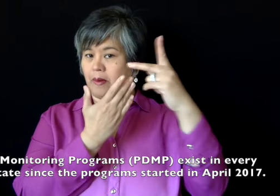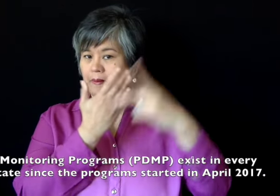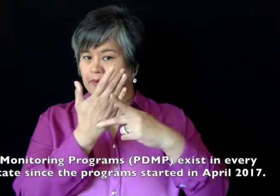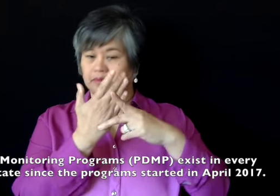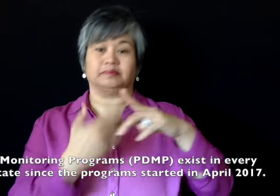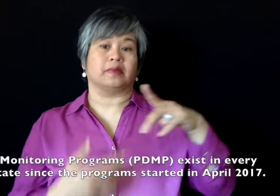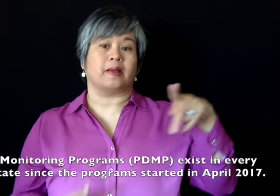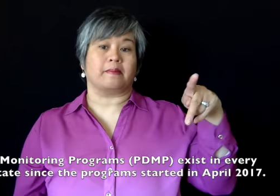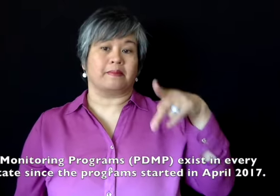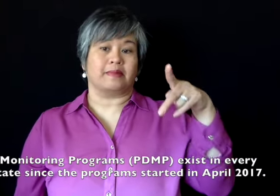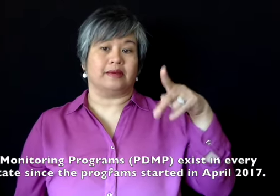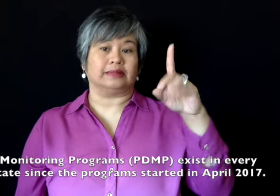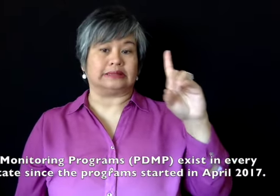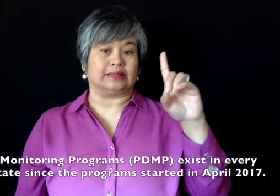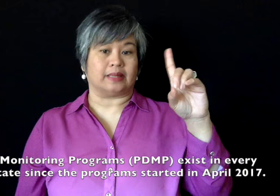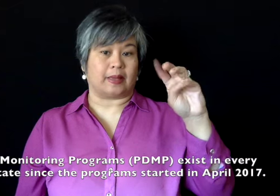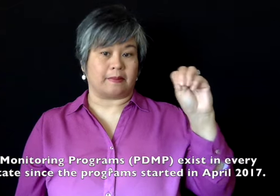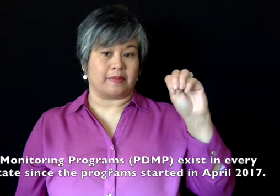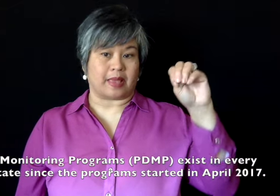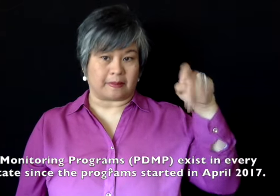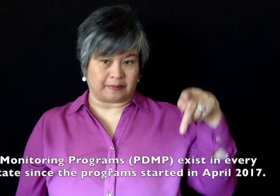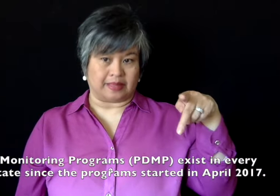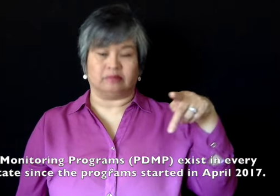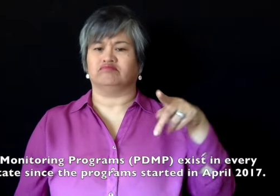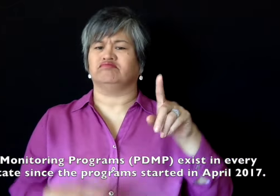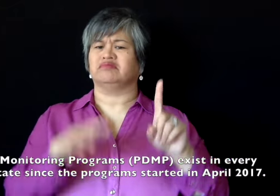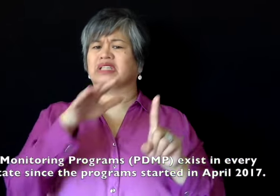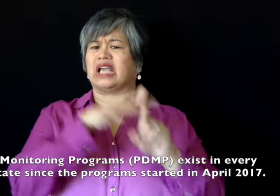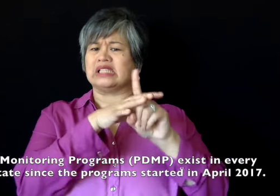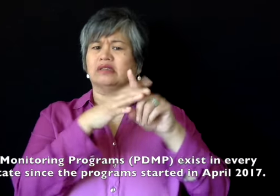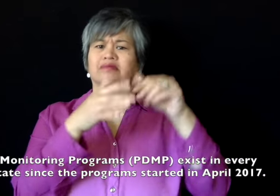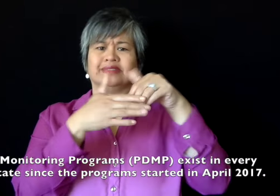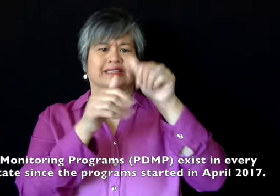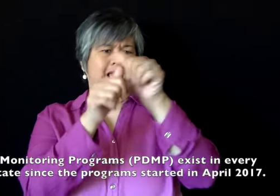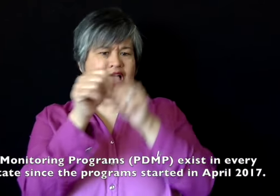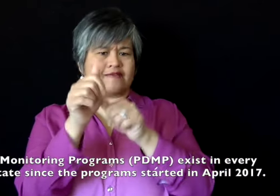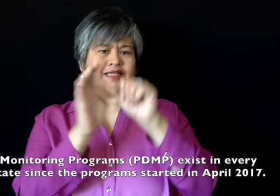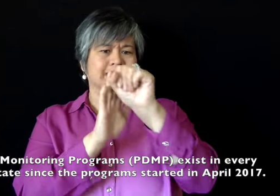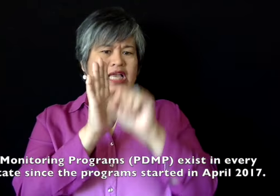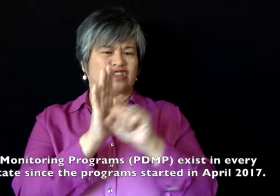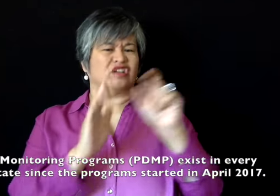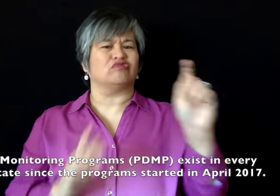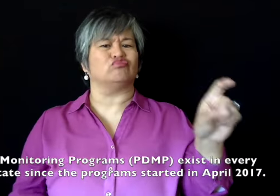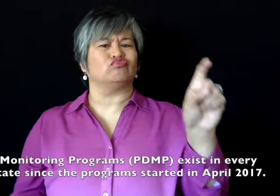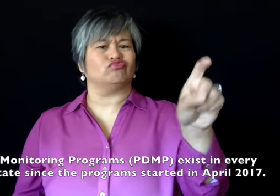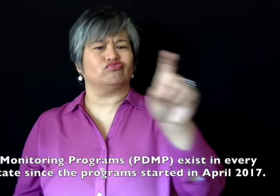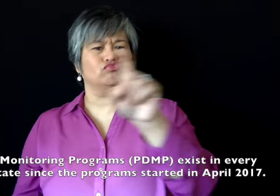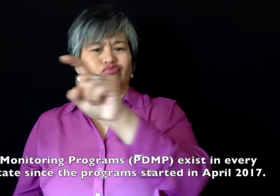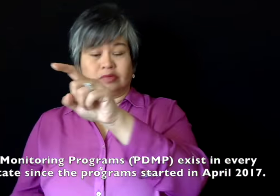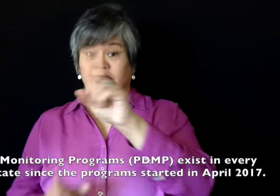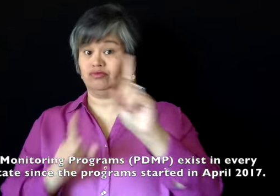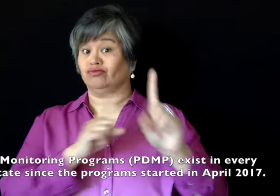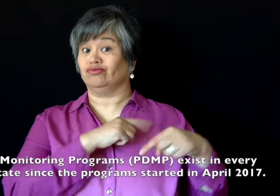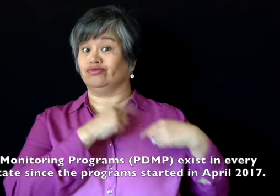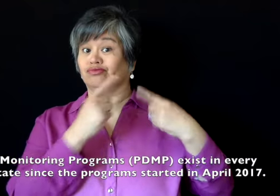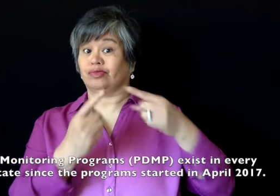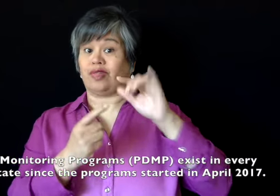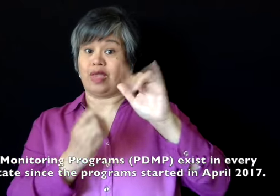monitoring programs, PDMP, exist in every state since the program started in April